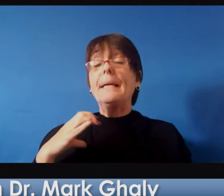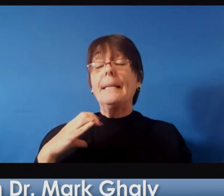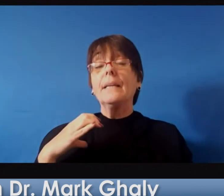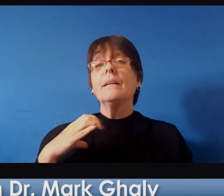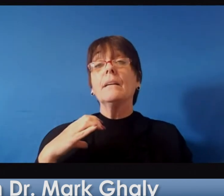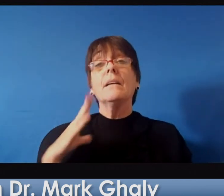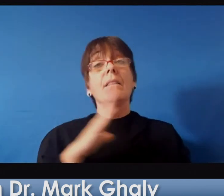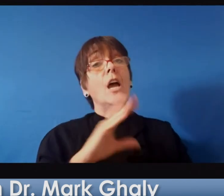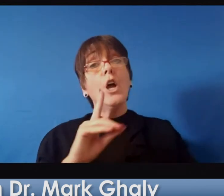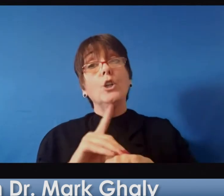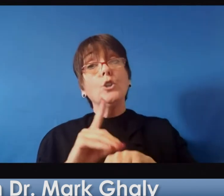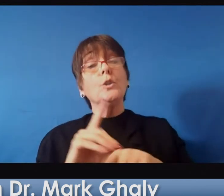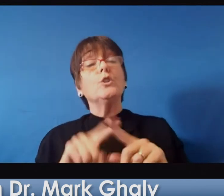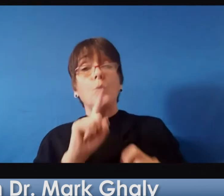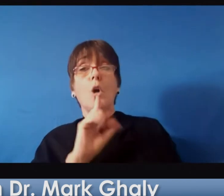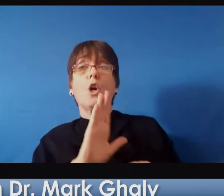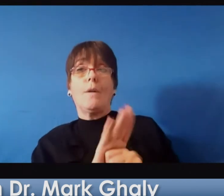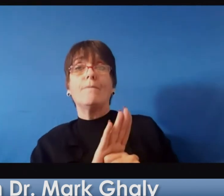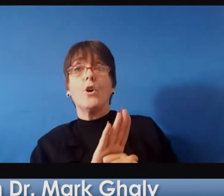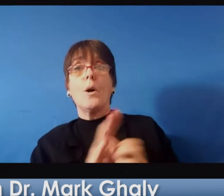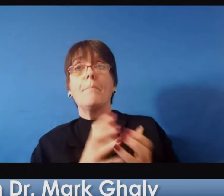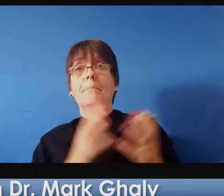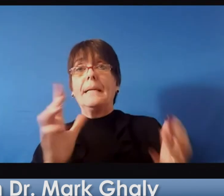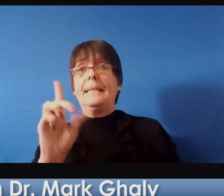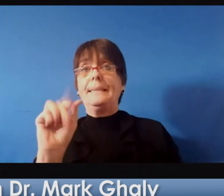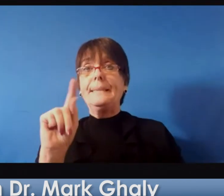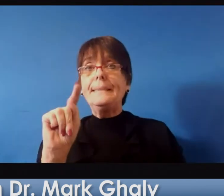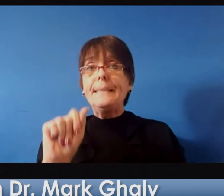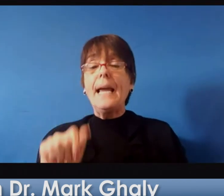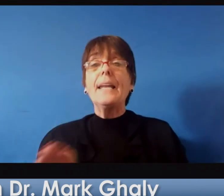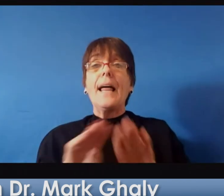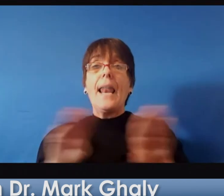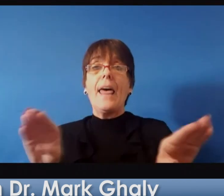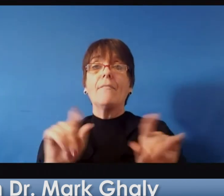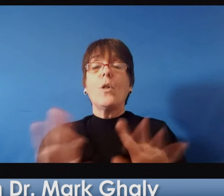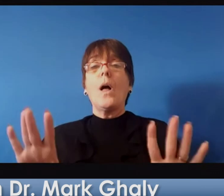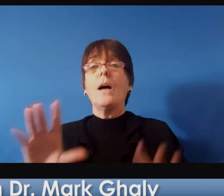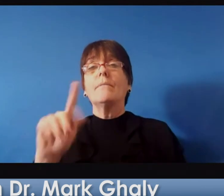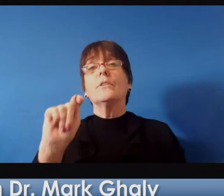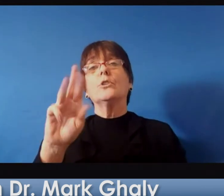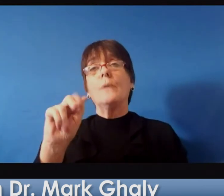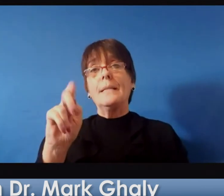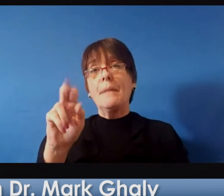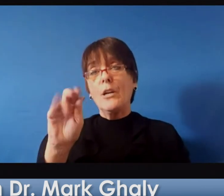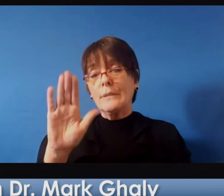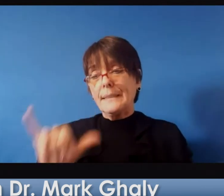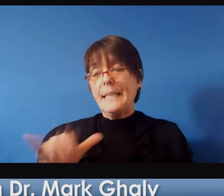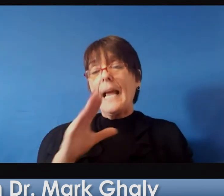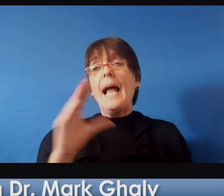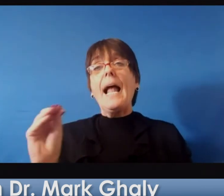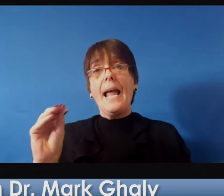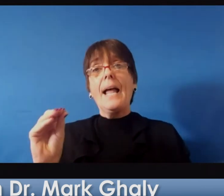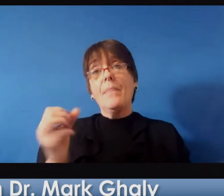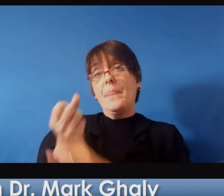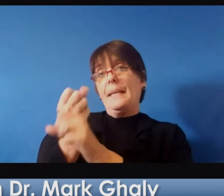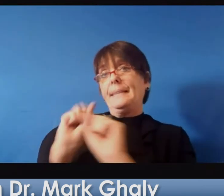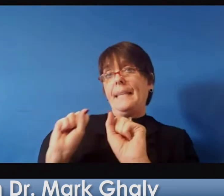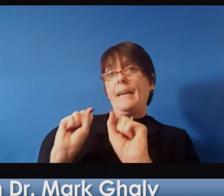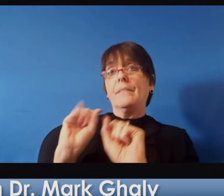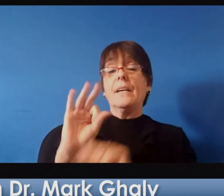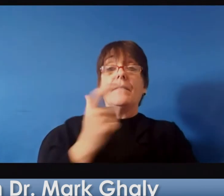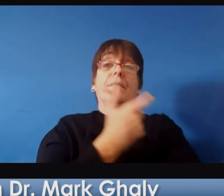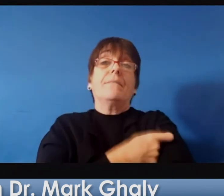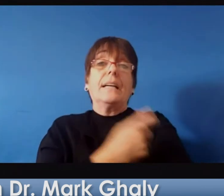tasked with confirming much of the data and the level of transparency and the safety of vaccines that